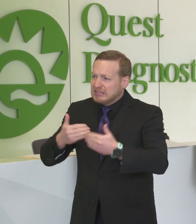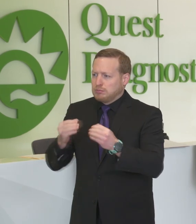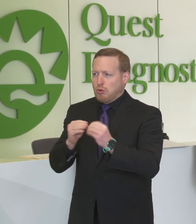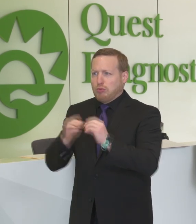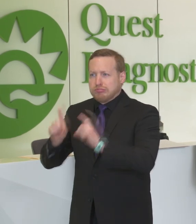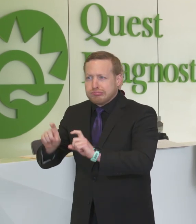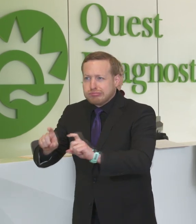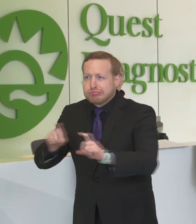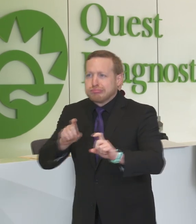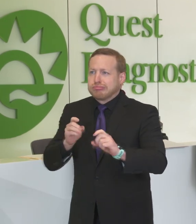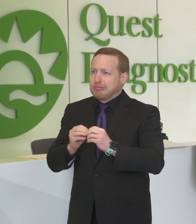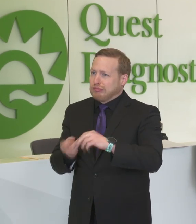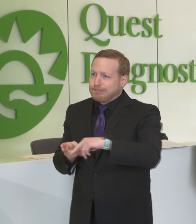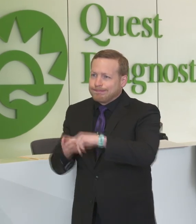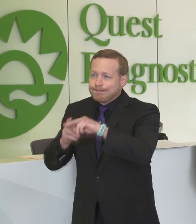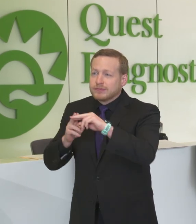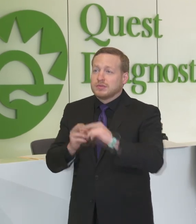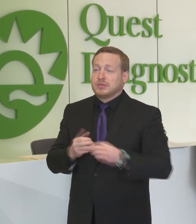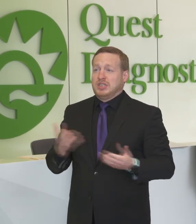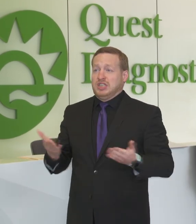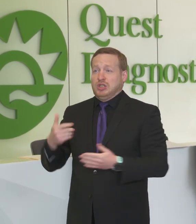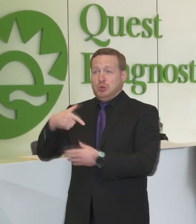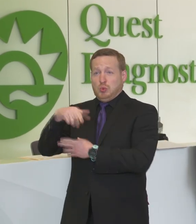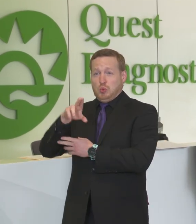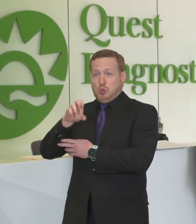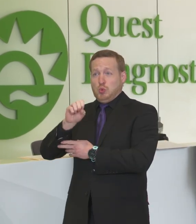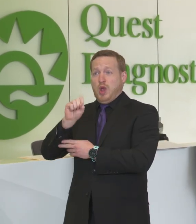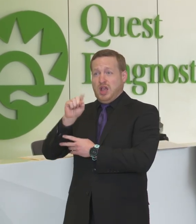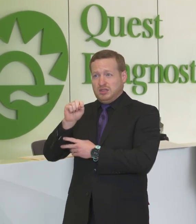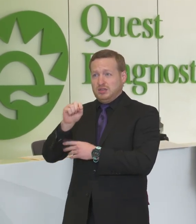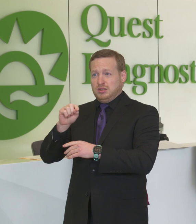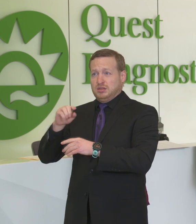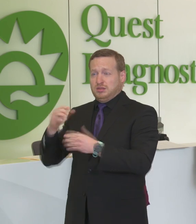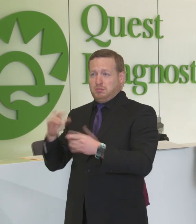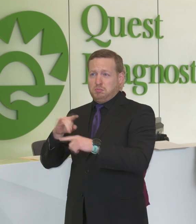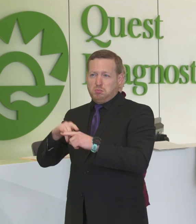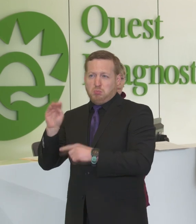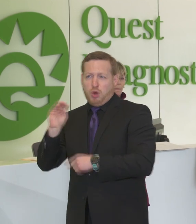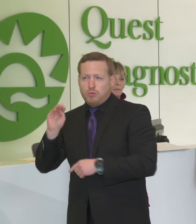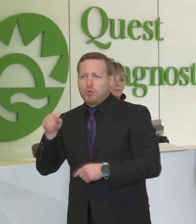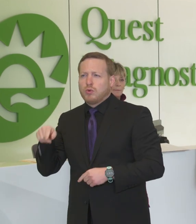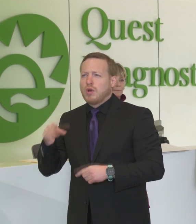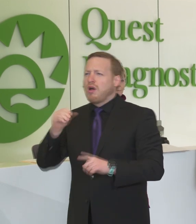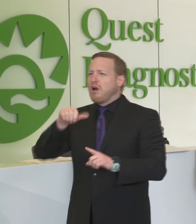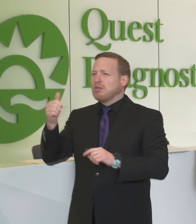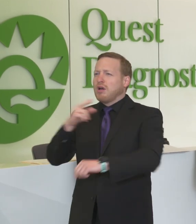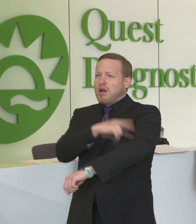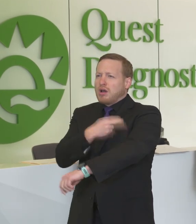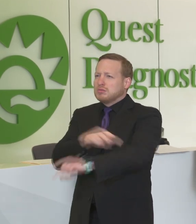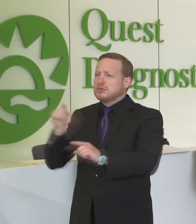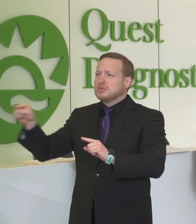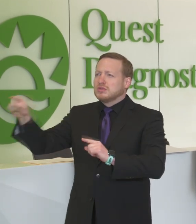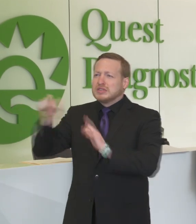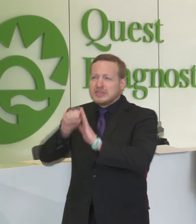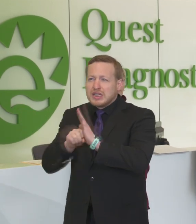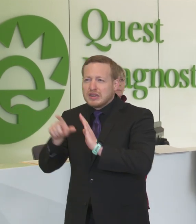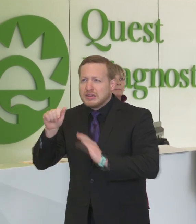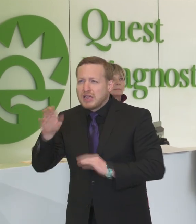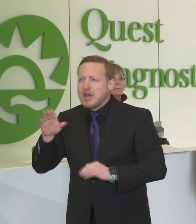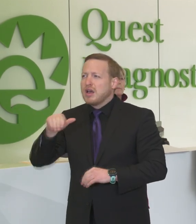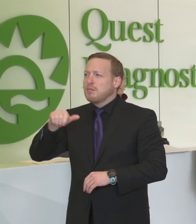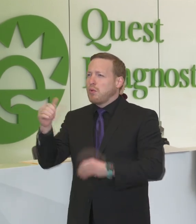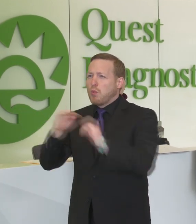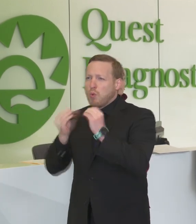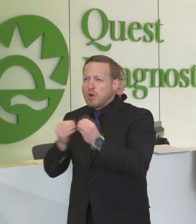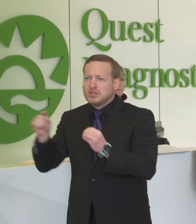Quest here in Marlborough and by many of our hospital partners and by the state lab and other organizations, we will get to the